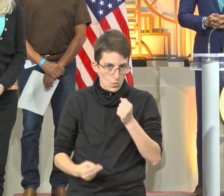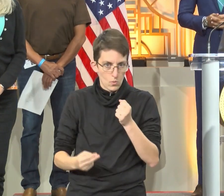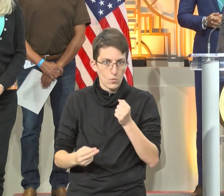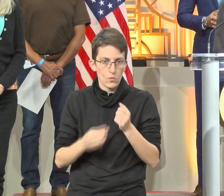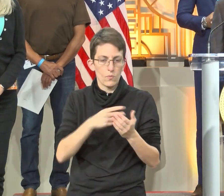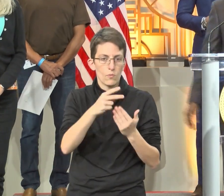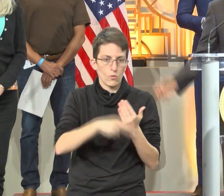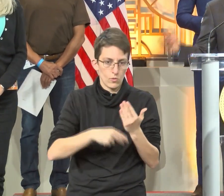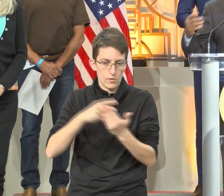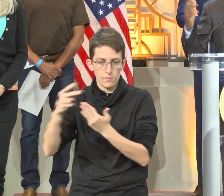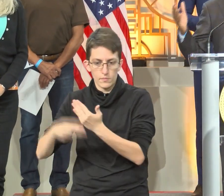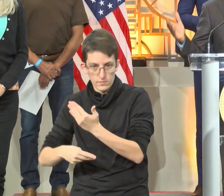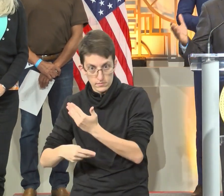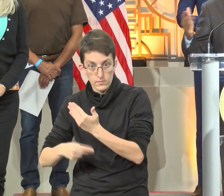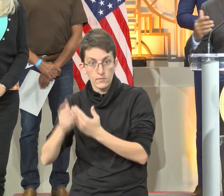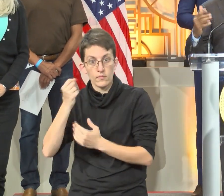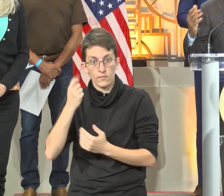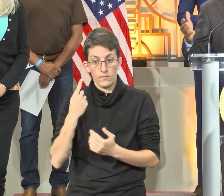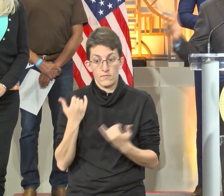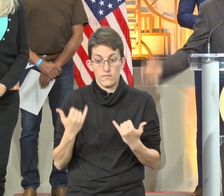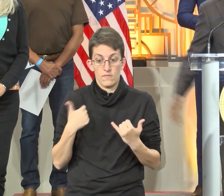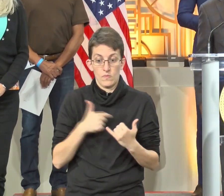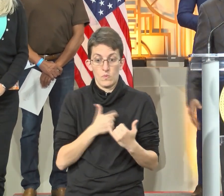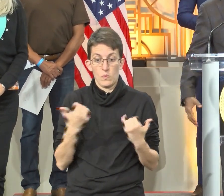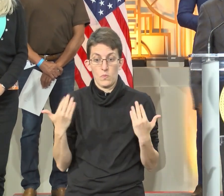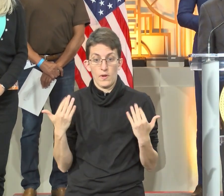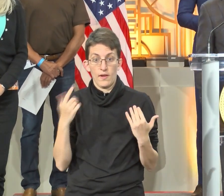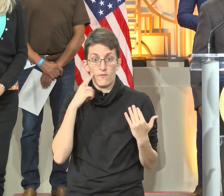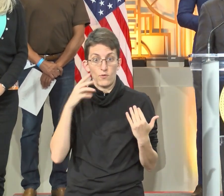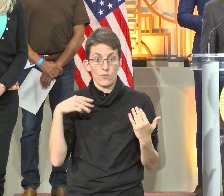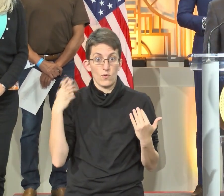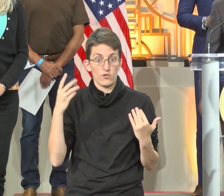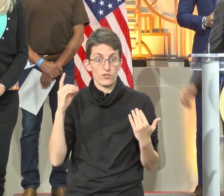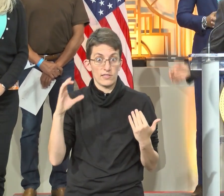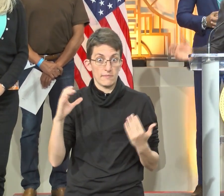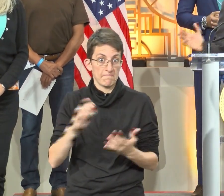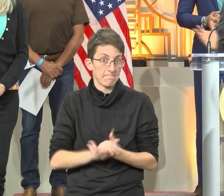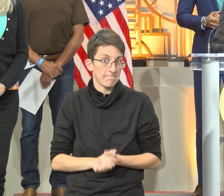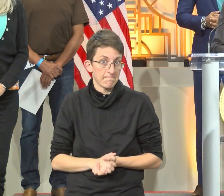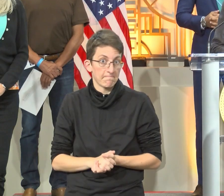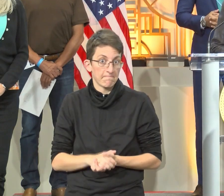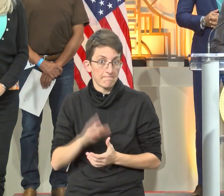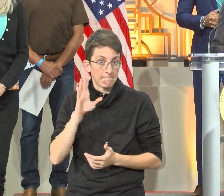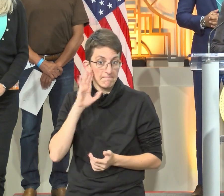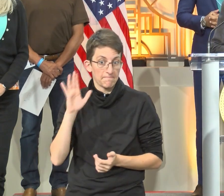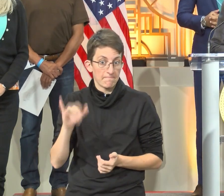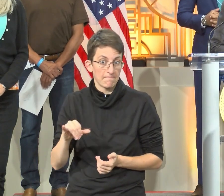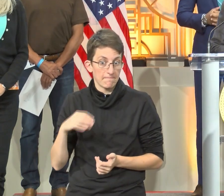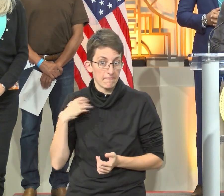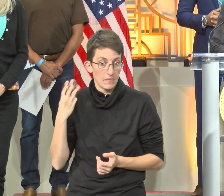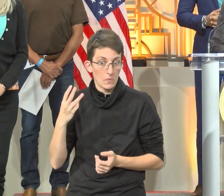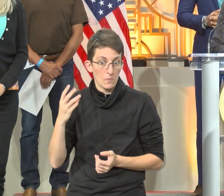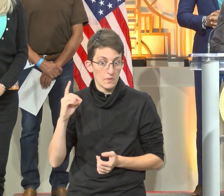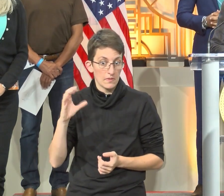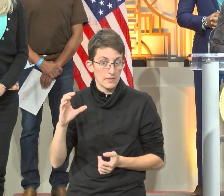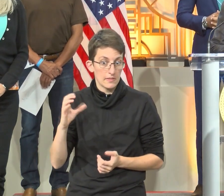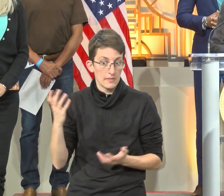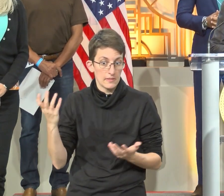these programs while we wait on DC. And I just know DC